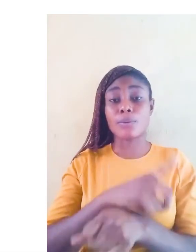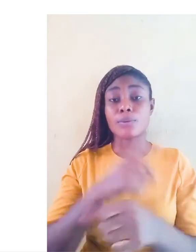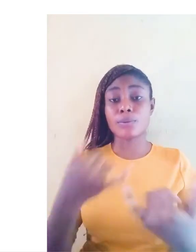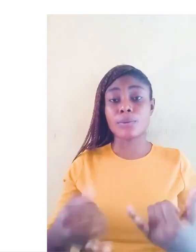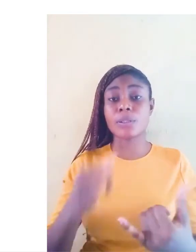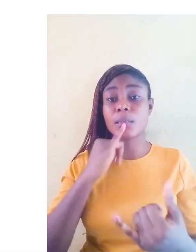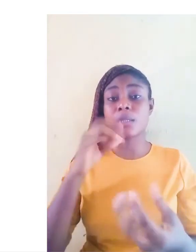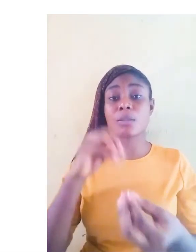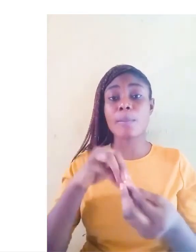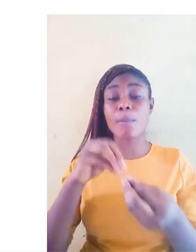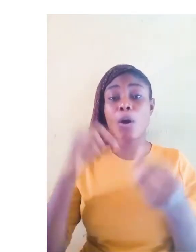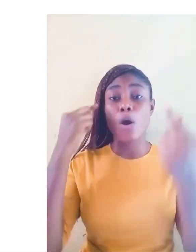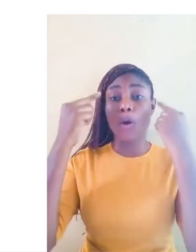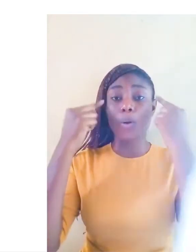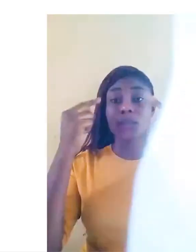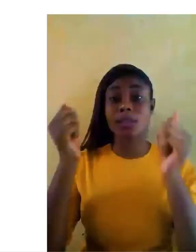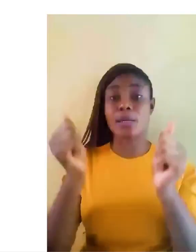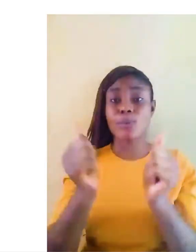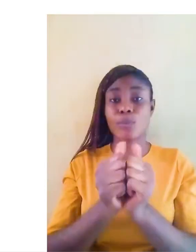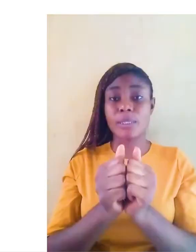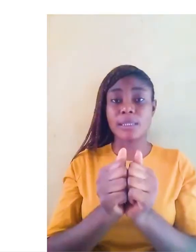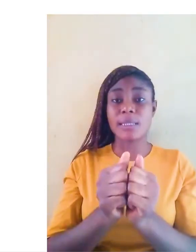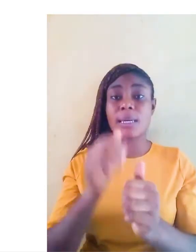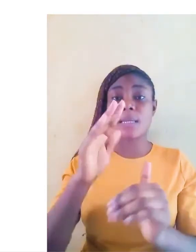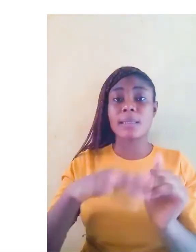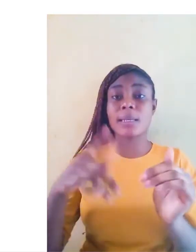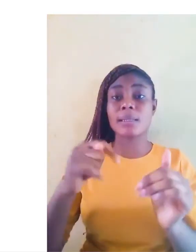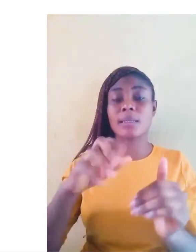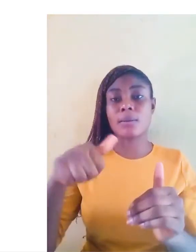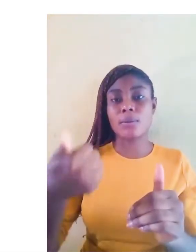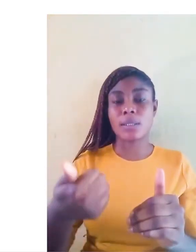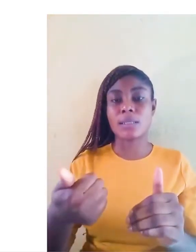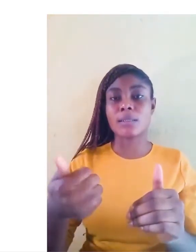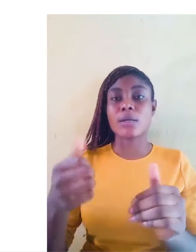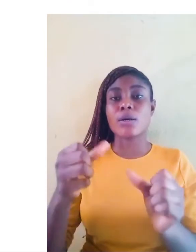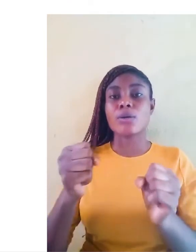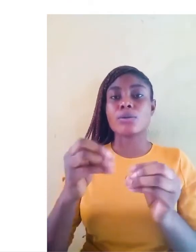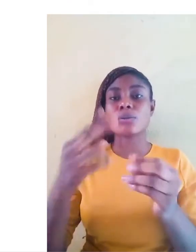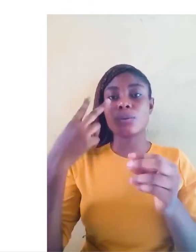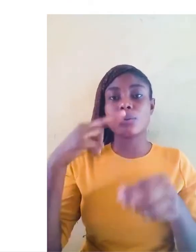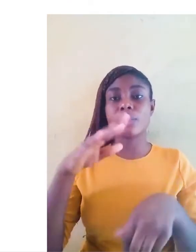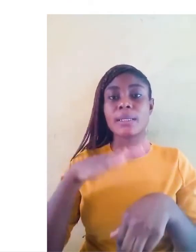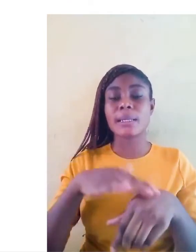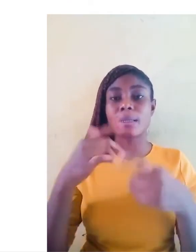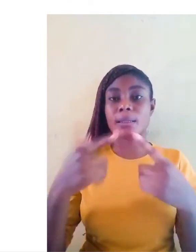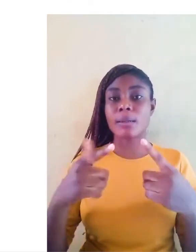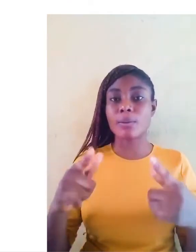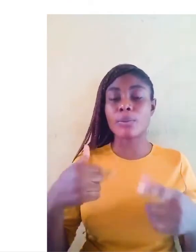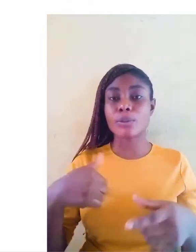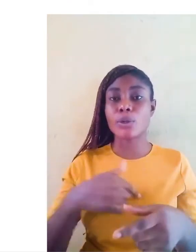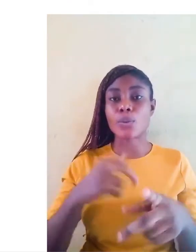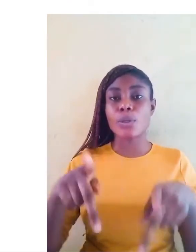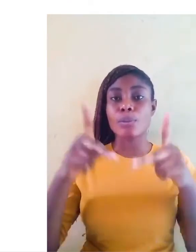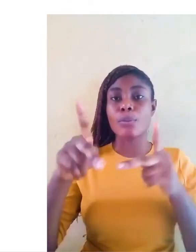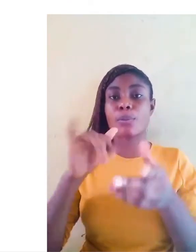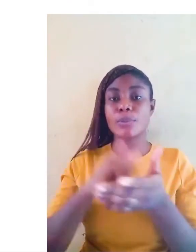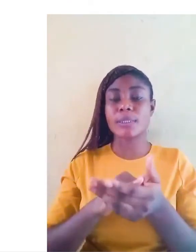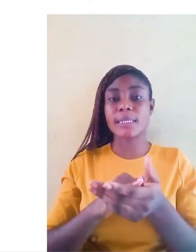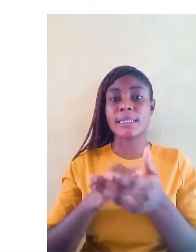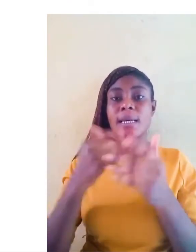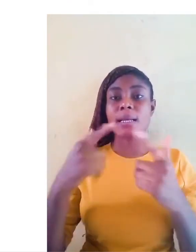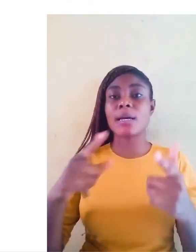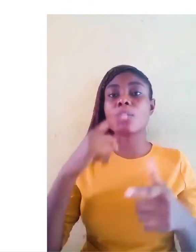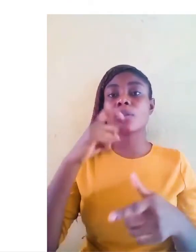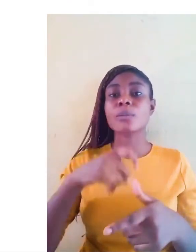more concerned with than the others. So looking at language, we propose that the